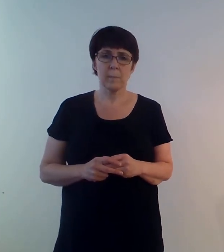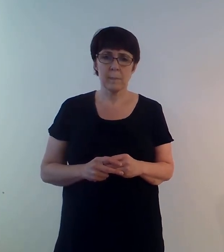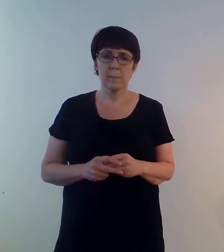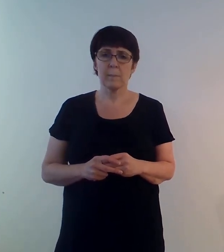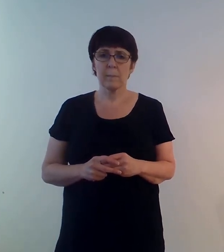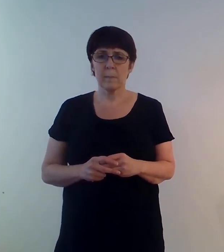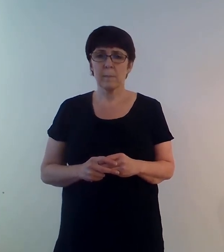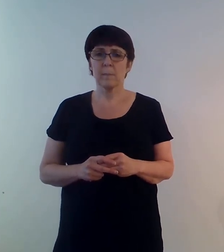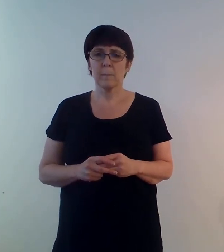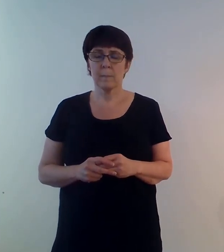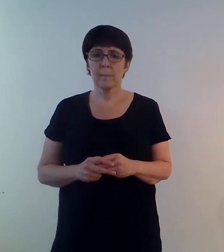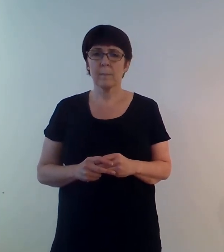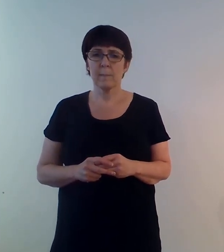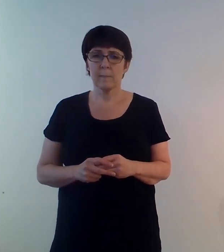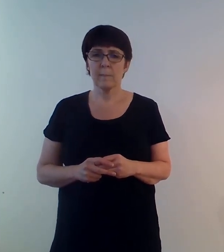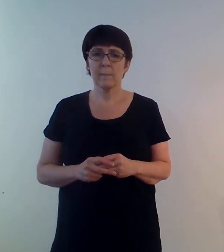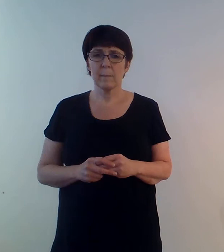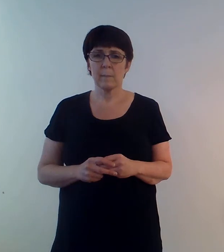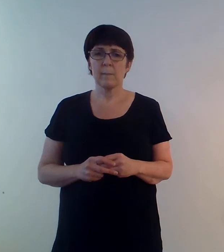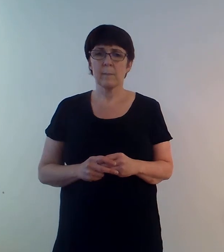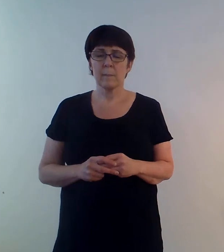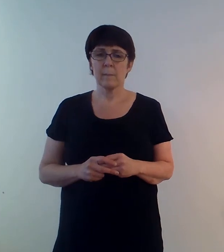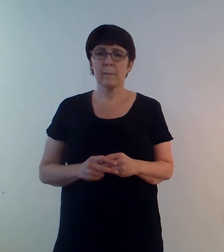Squeezing that lower back on the floor. Keep pushing, guys.